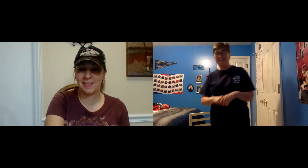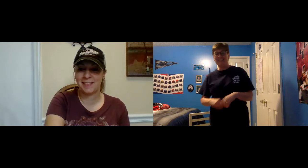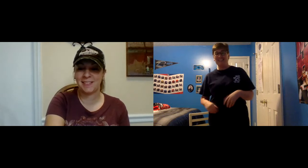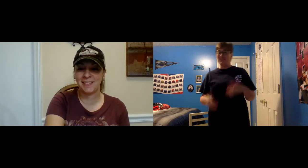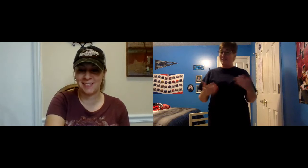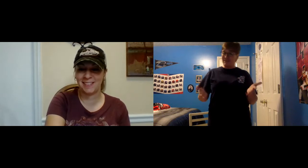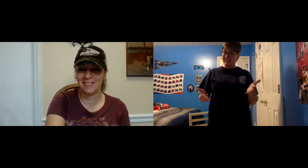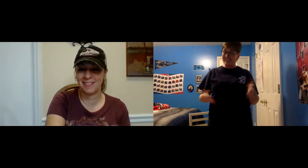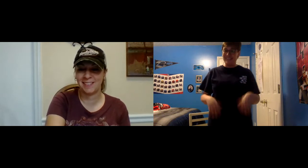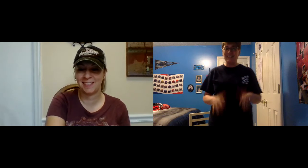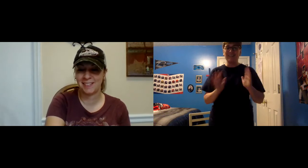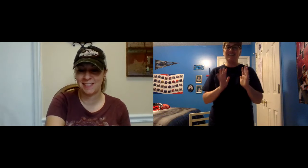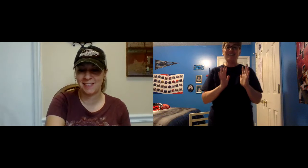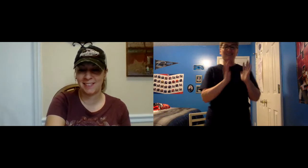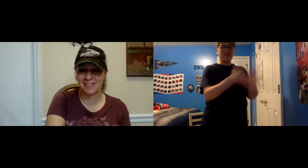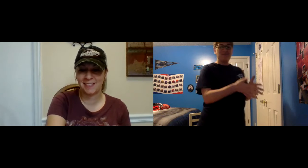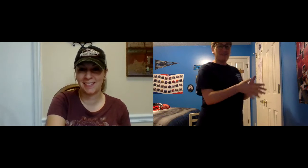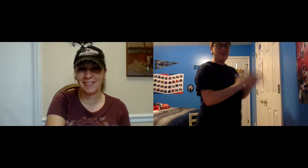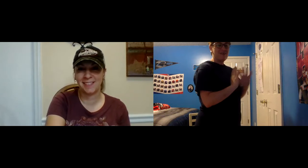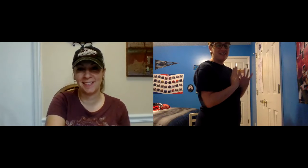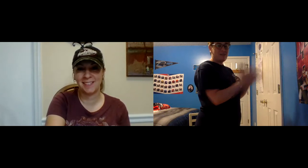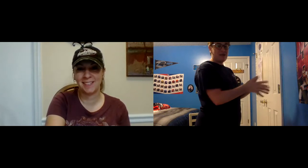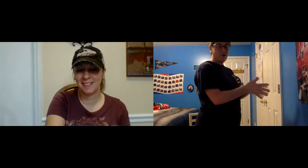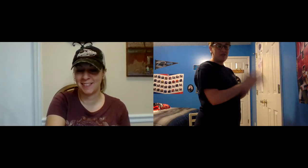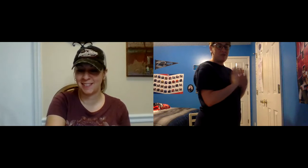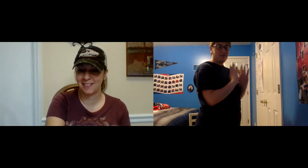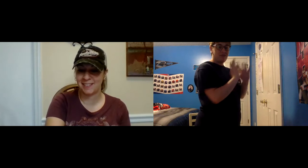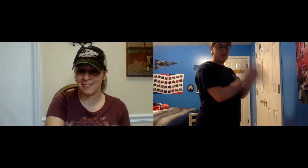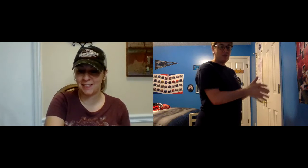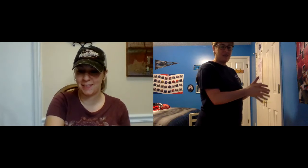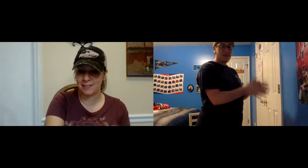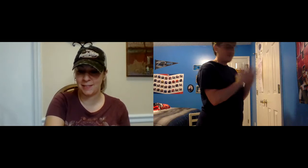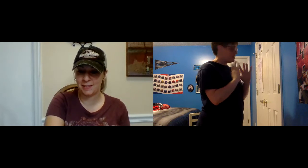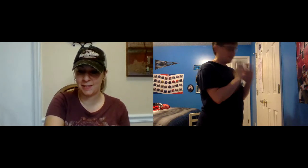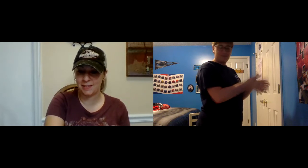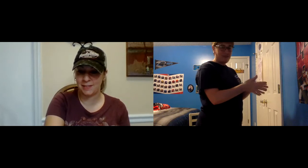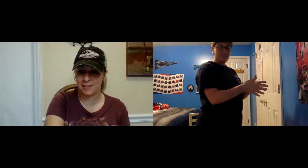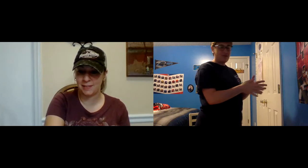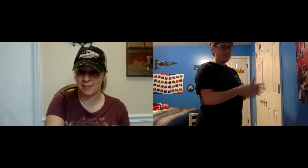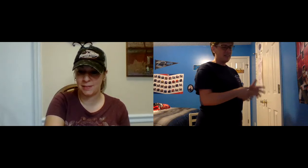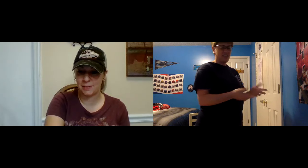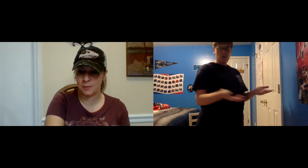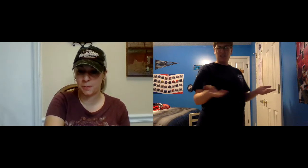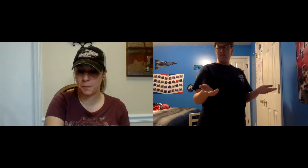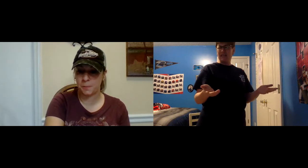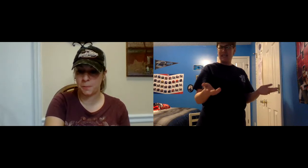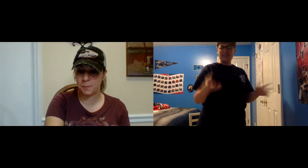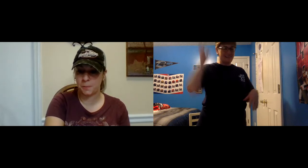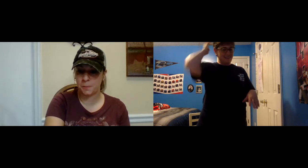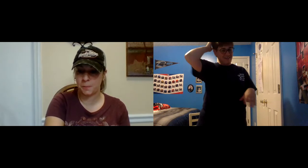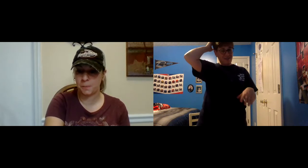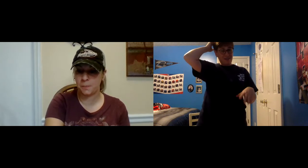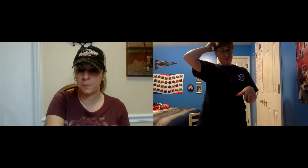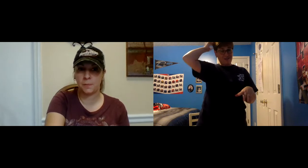phone because you left it sitting there. So left, I always think about Chris with the word left because bless his heart, he's like, has anyone seen my